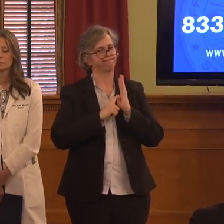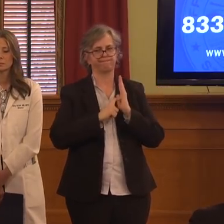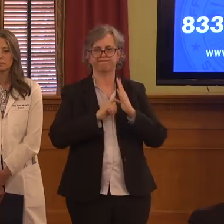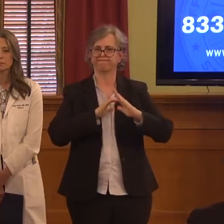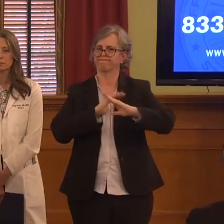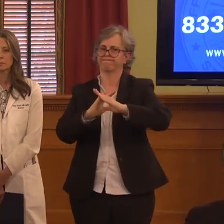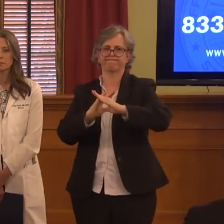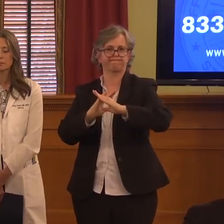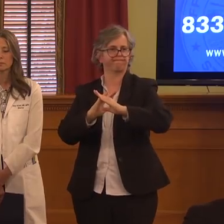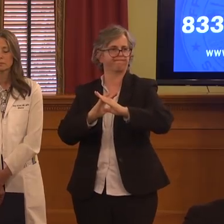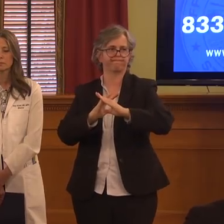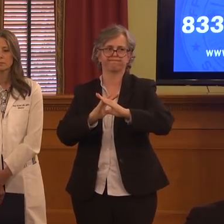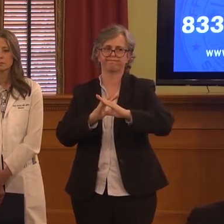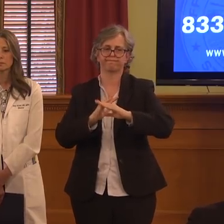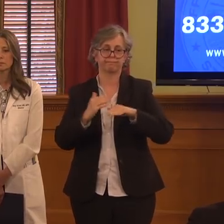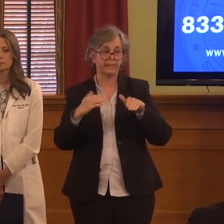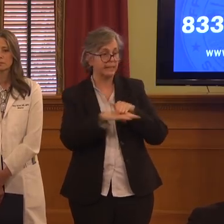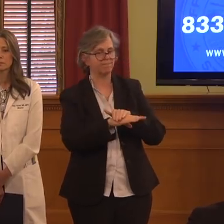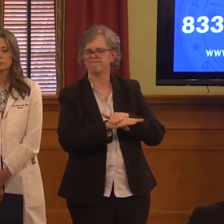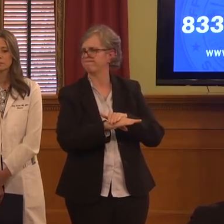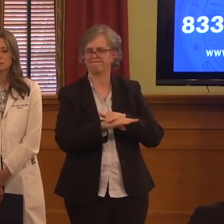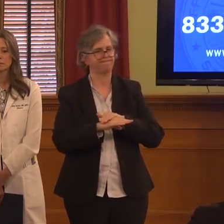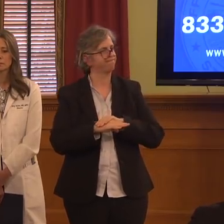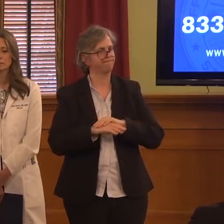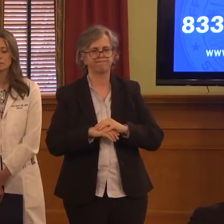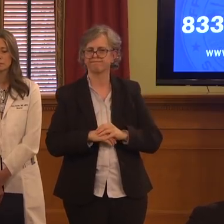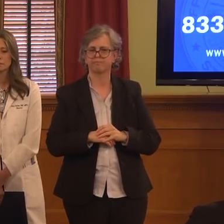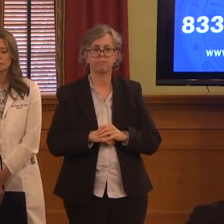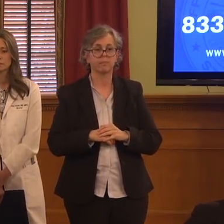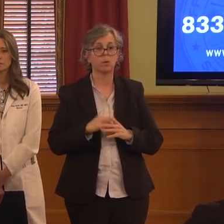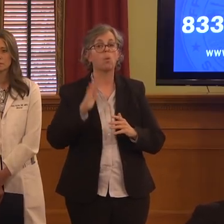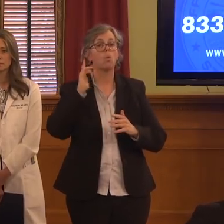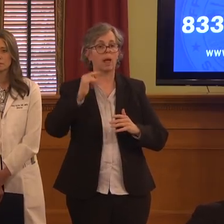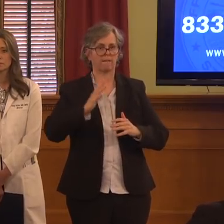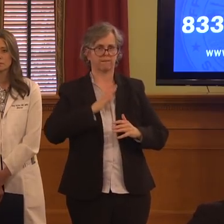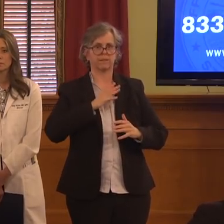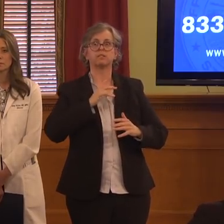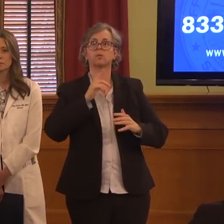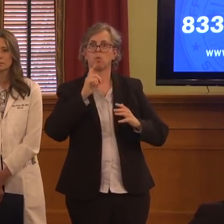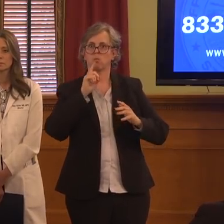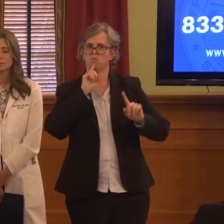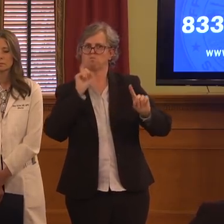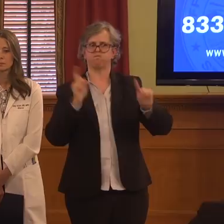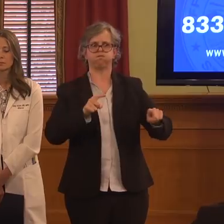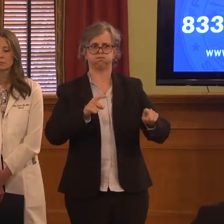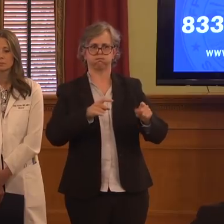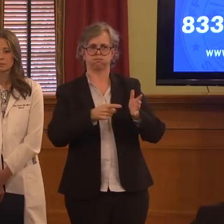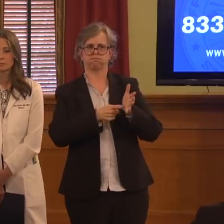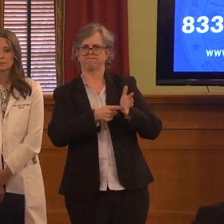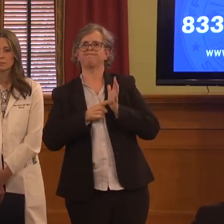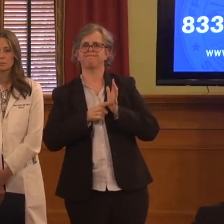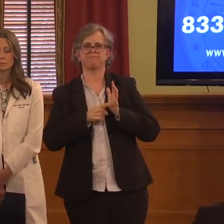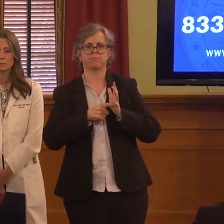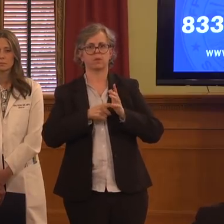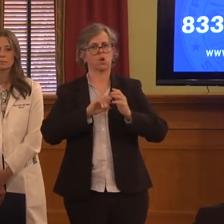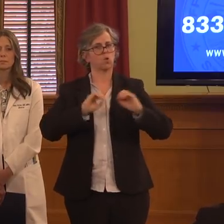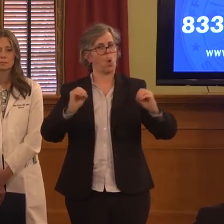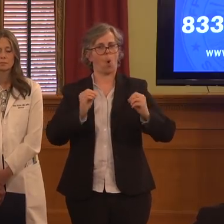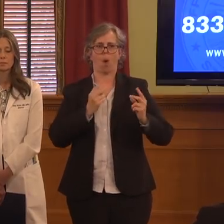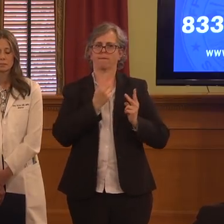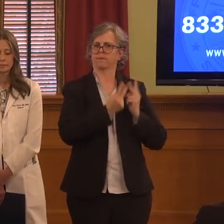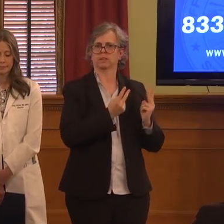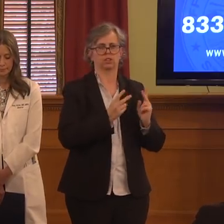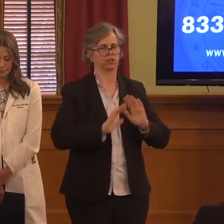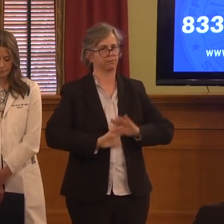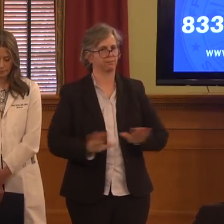She will have a complete order later in regard to that. It will be similar to the